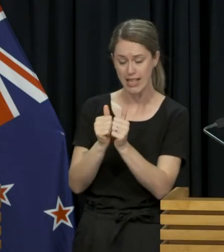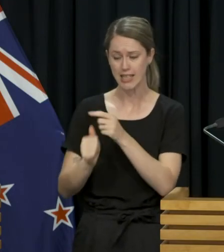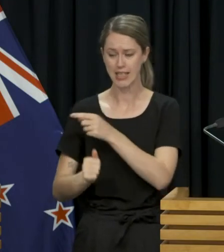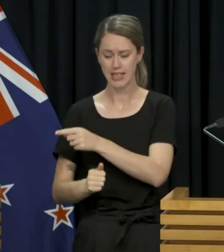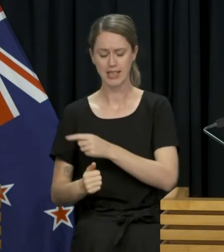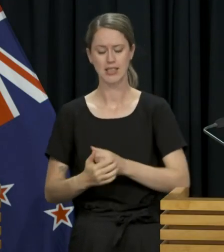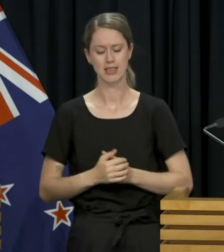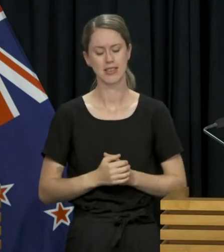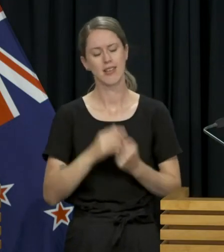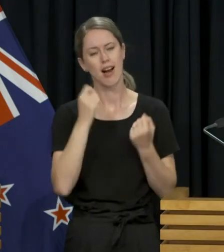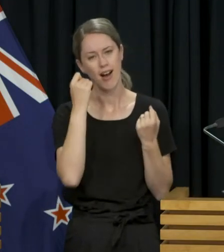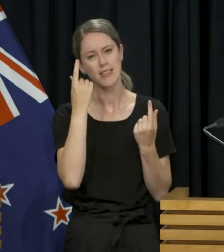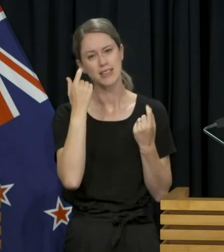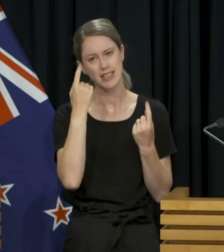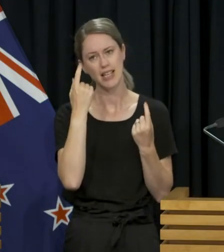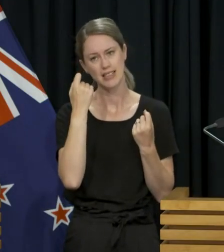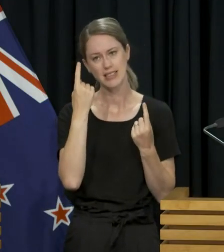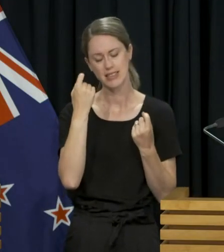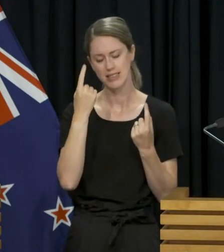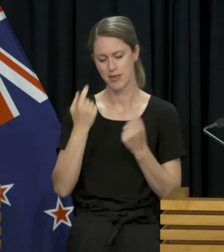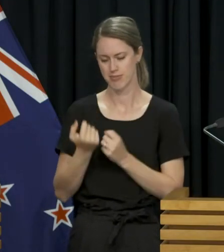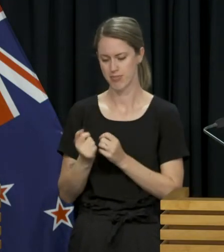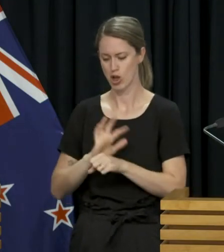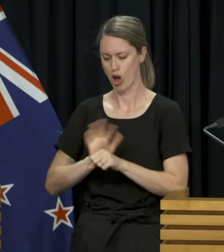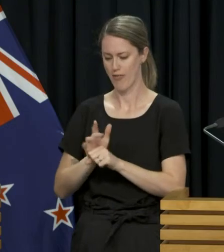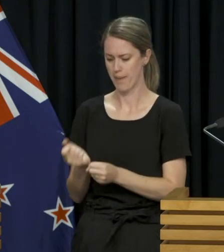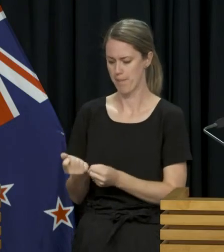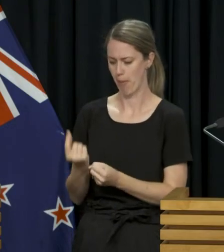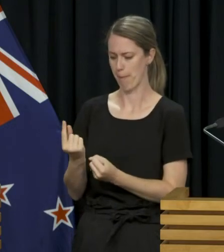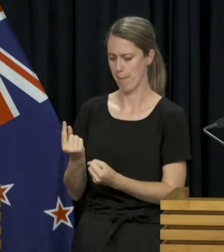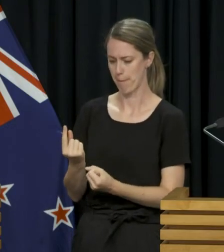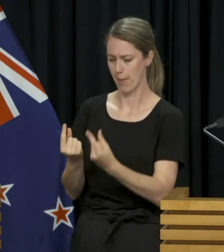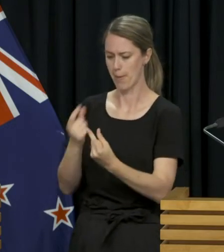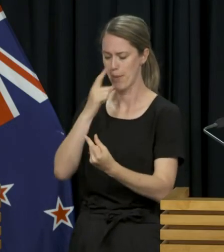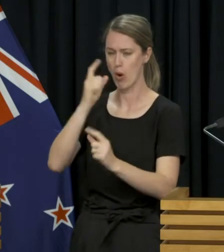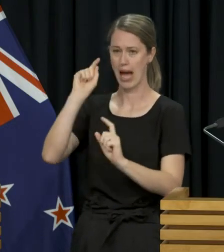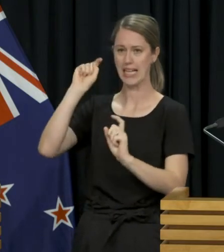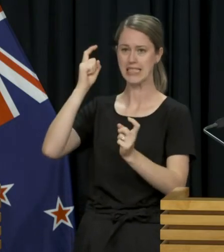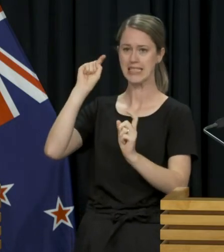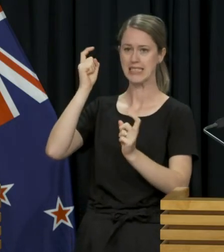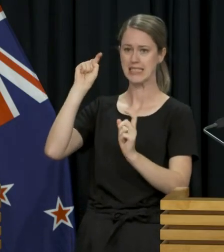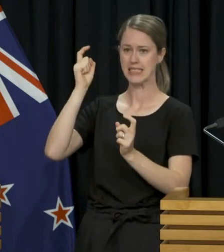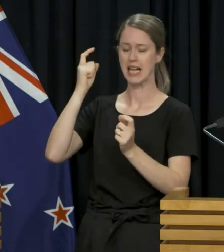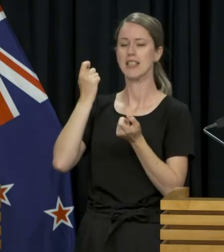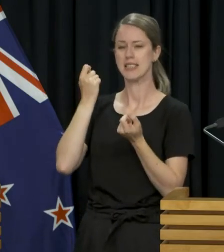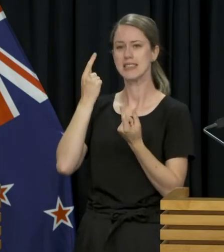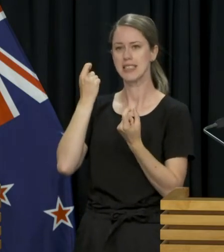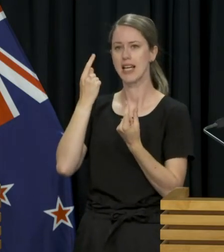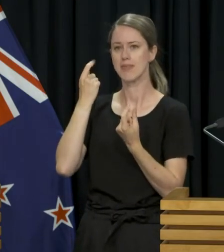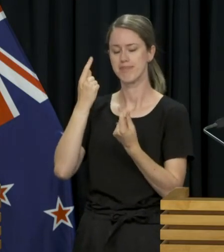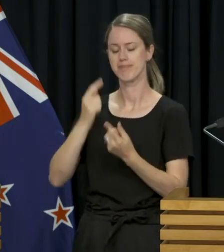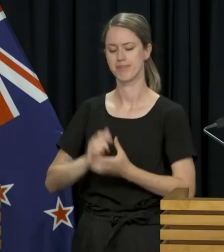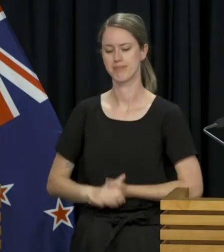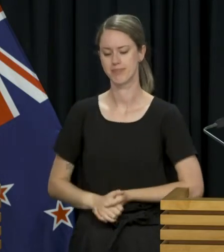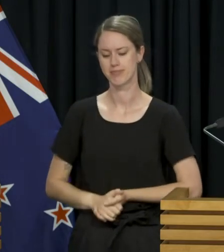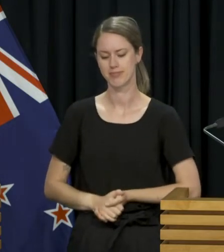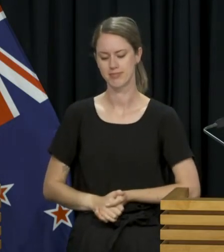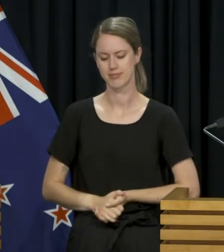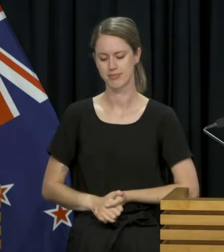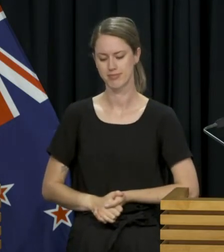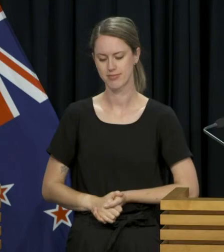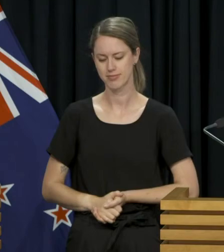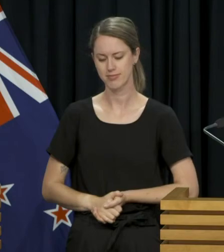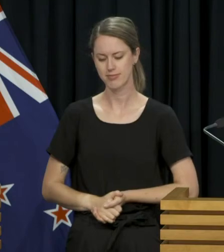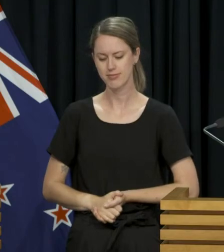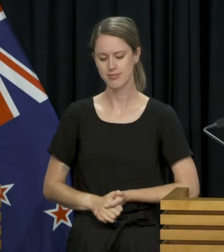Look, I do understand that any cases of COVID-19 cause a degree of anxiety within the community. I think that people